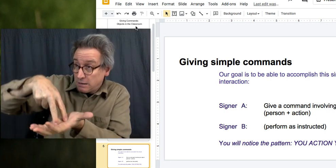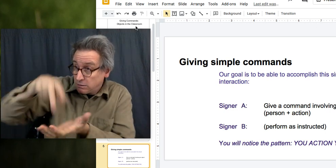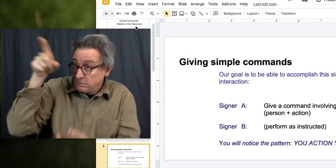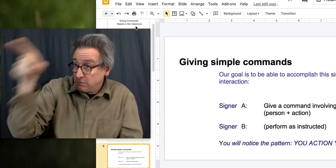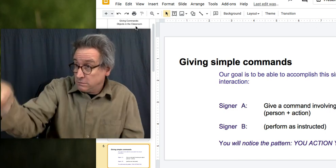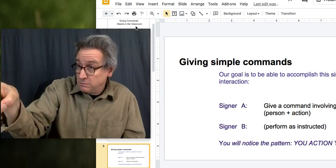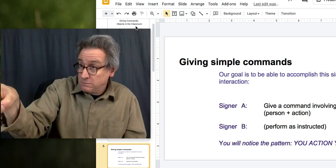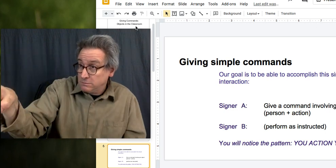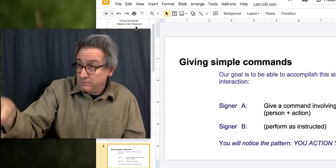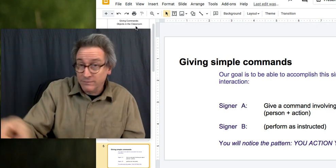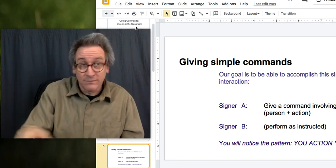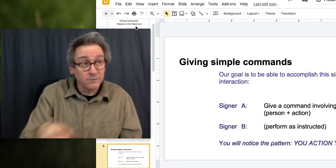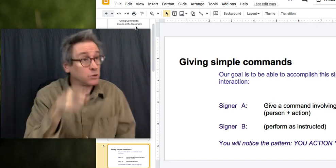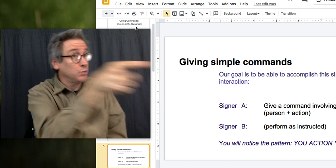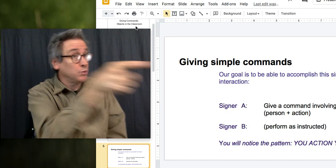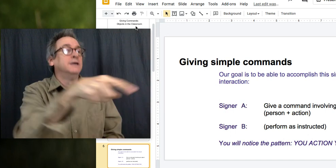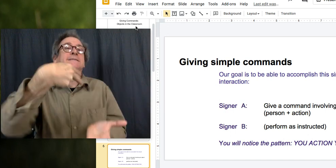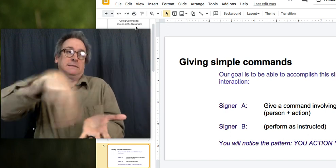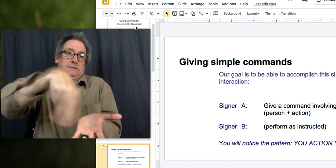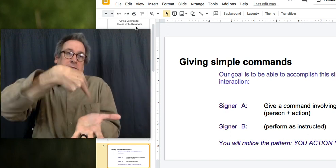stand.